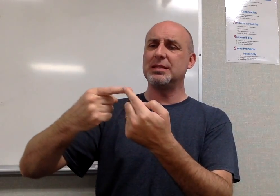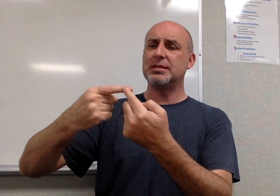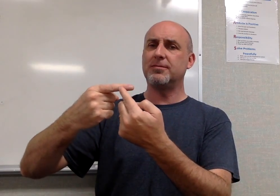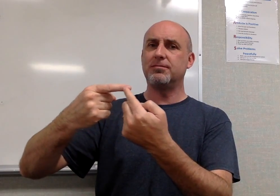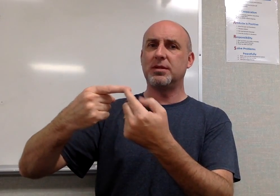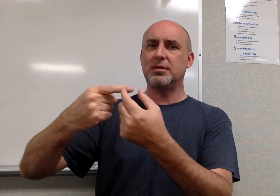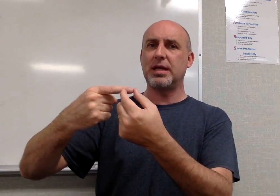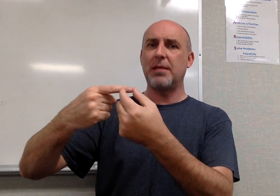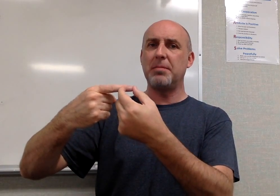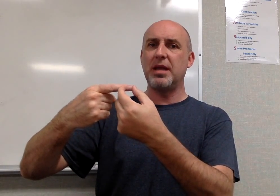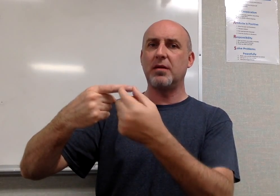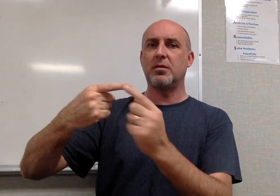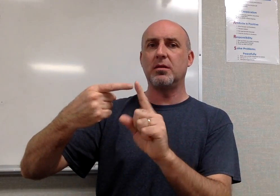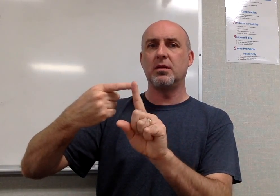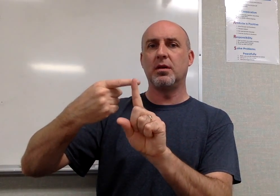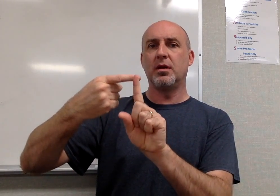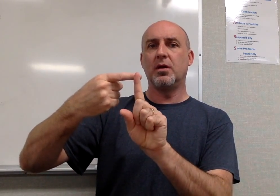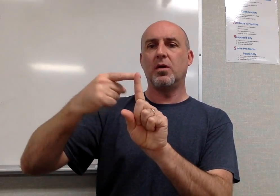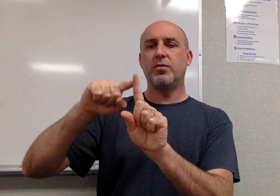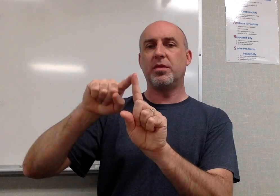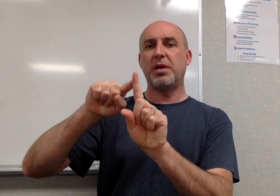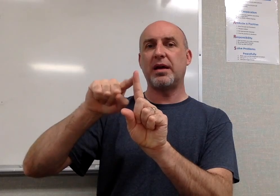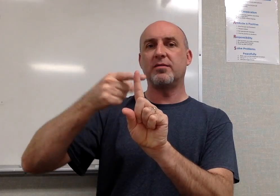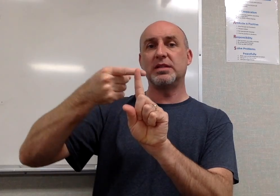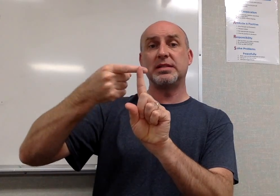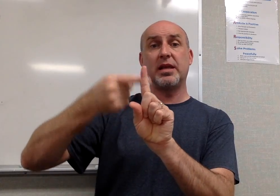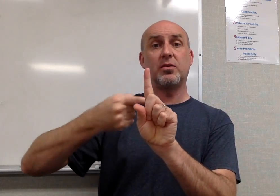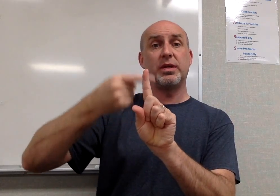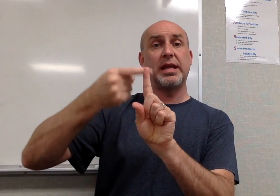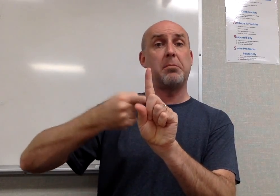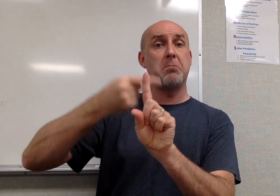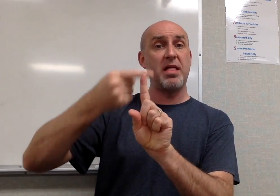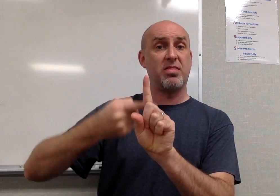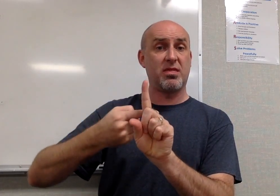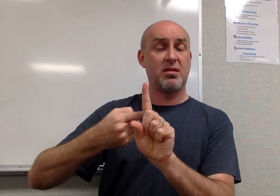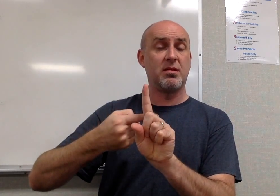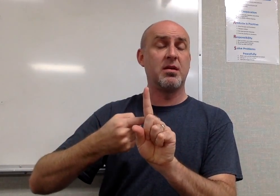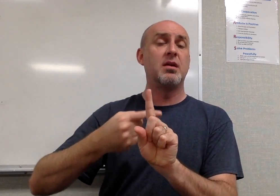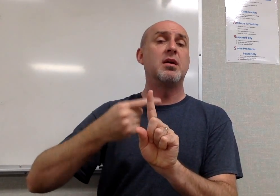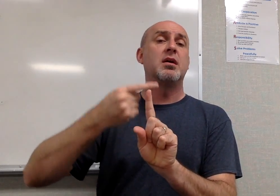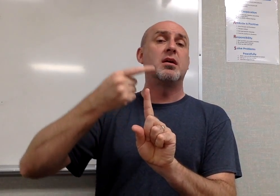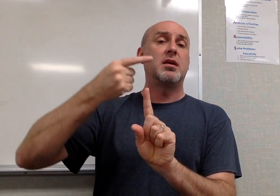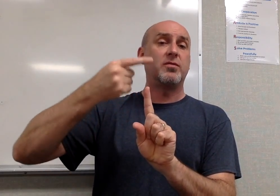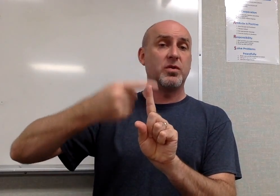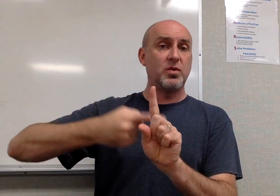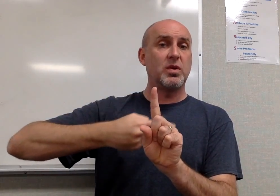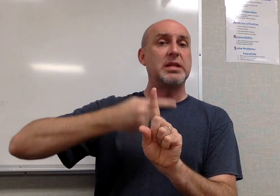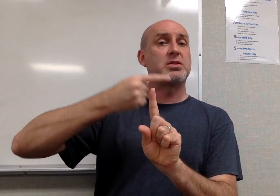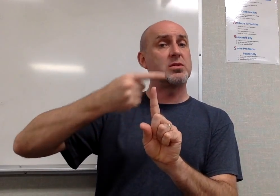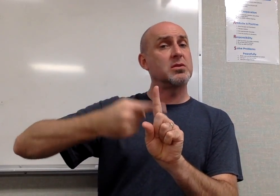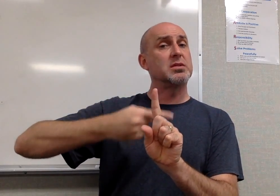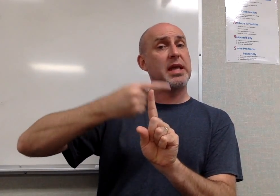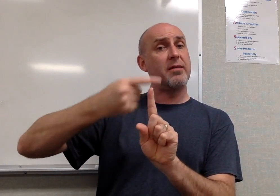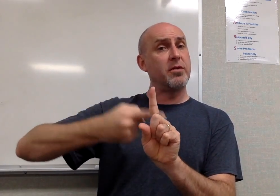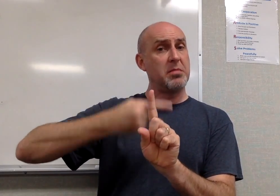this top knuckle over the back of this nail going down, month. If you do it in circles every